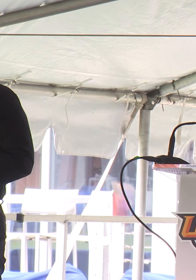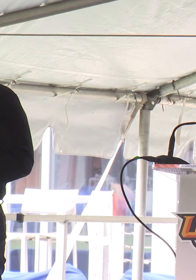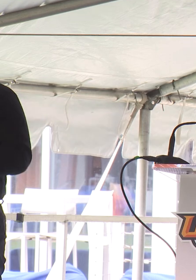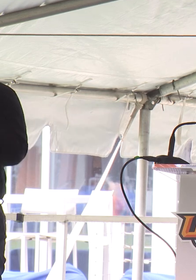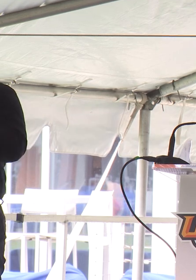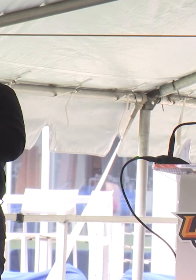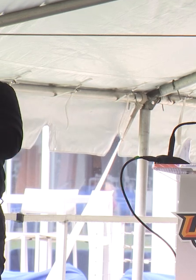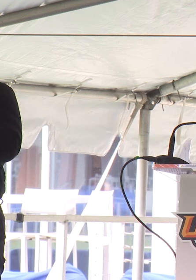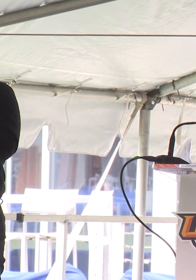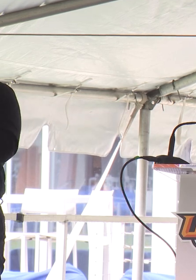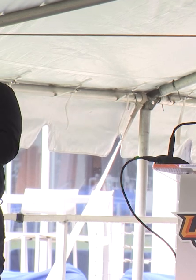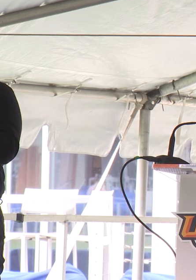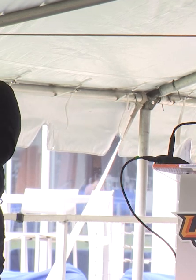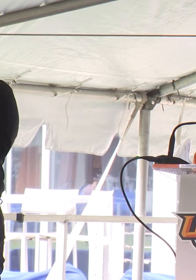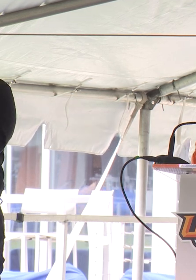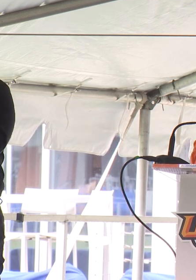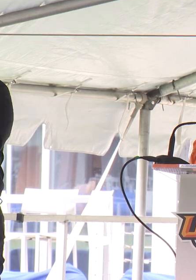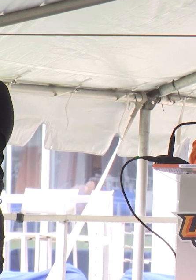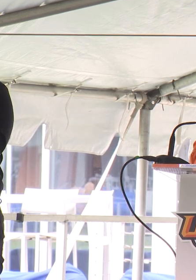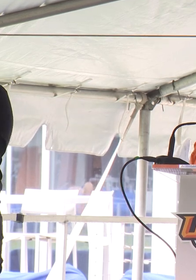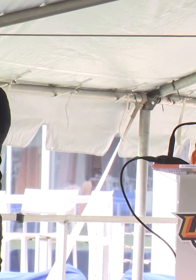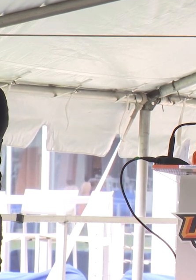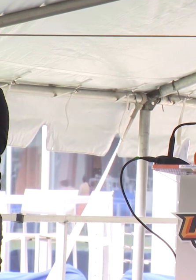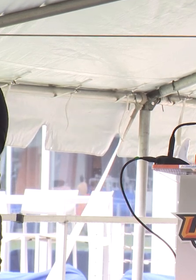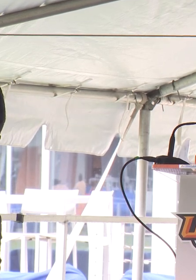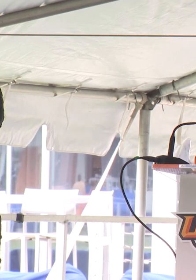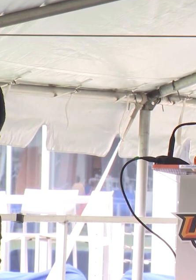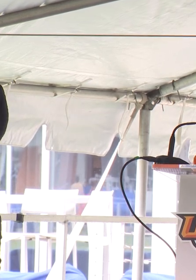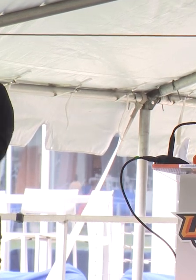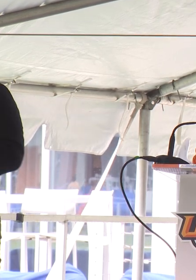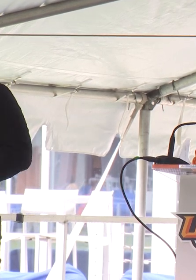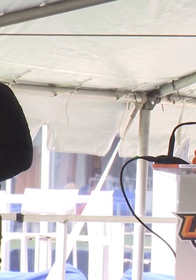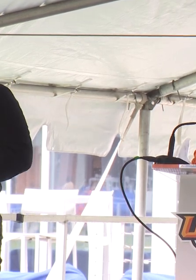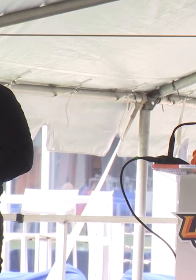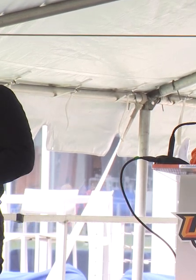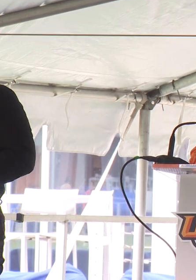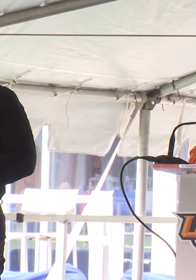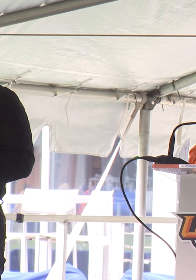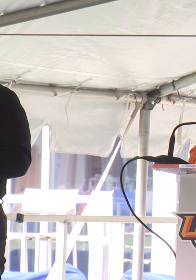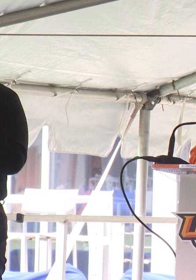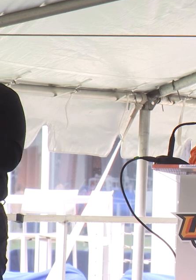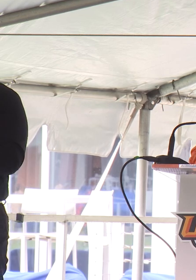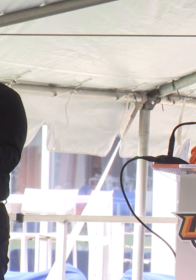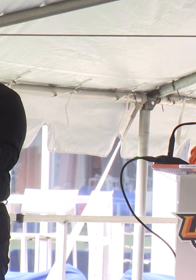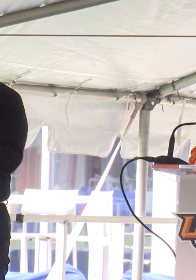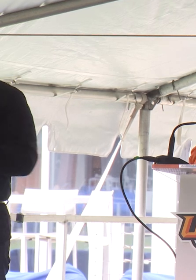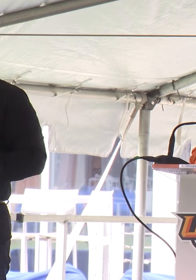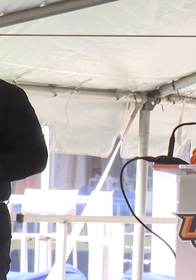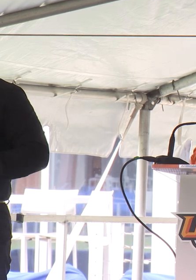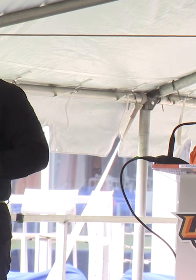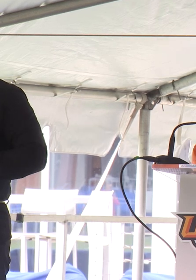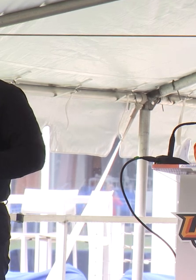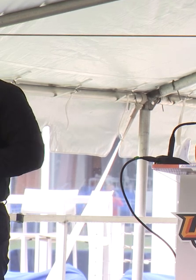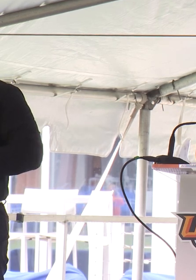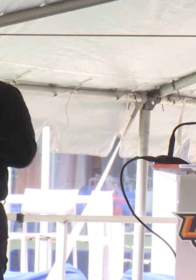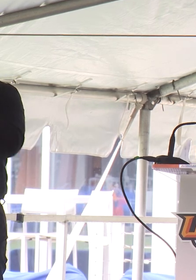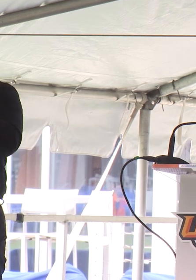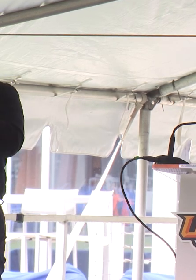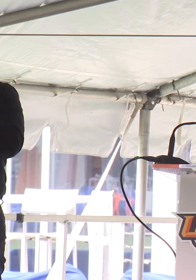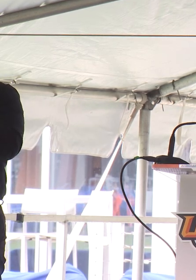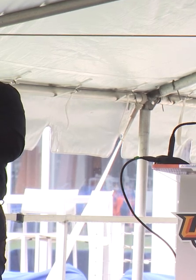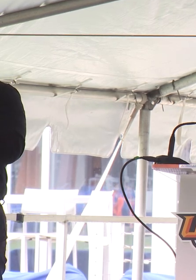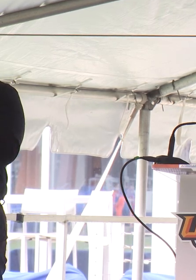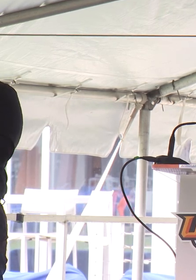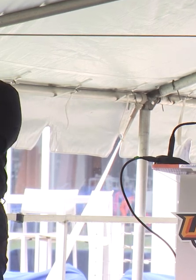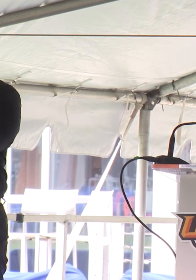These are the people that make the university work, and they make me proud every day for the work they do. Another group of people I